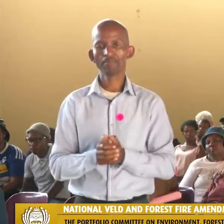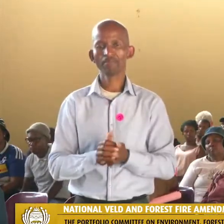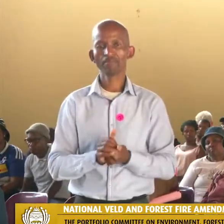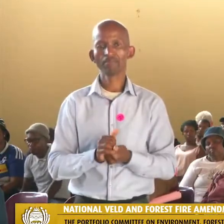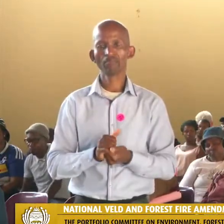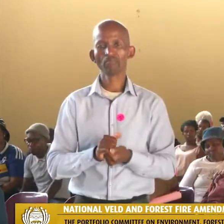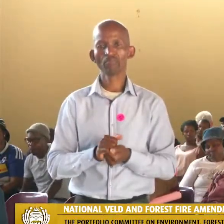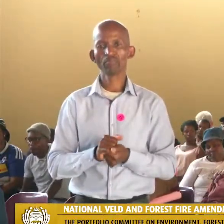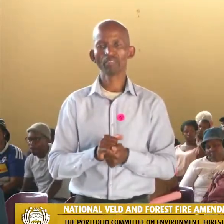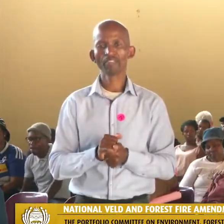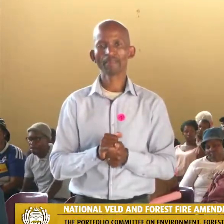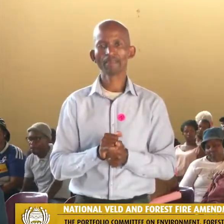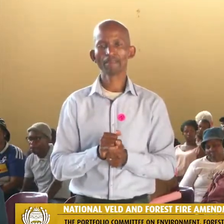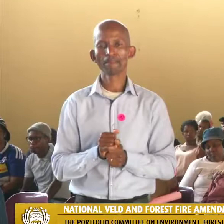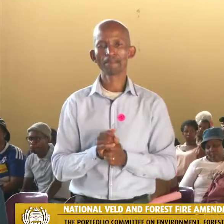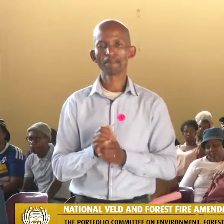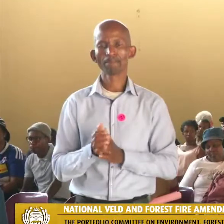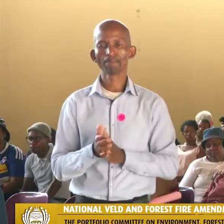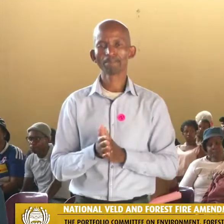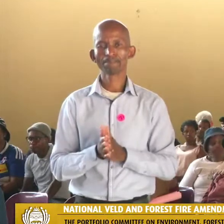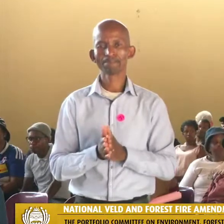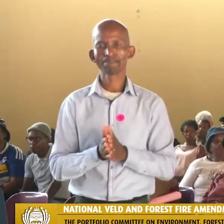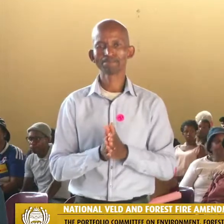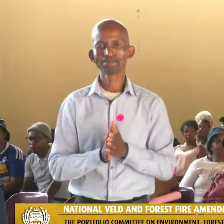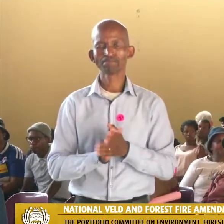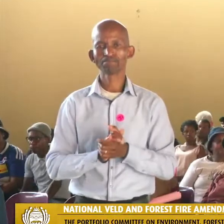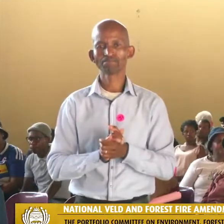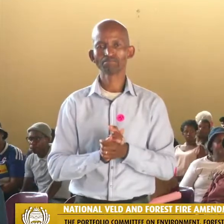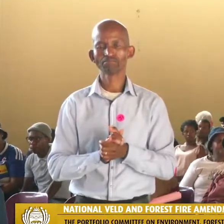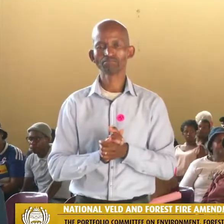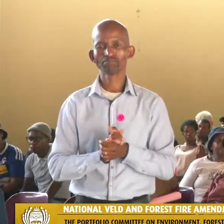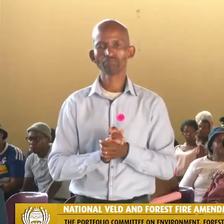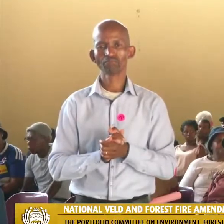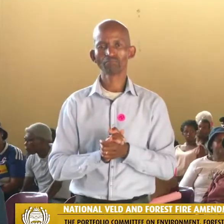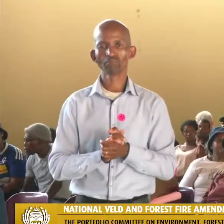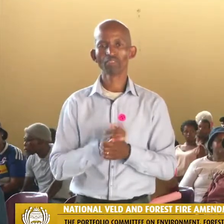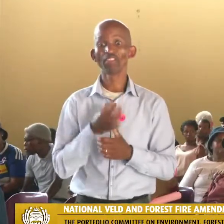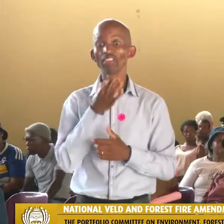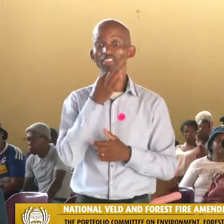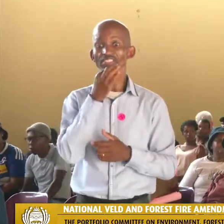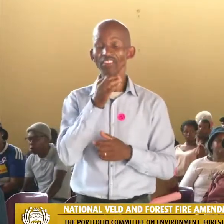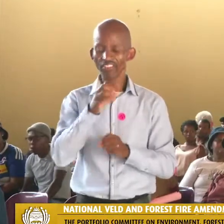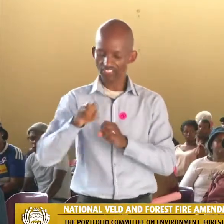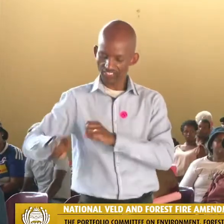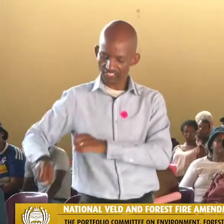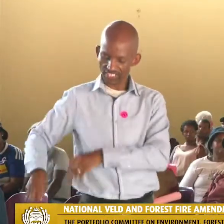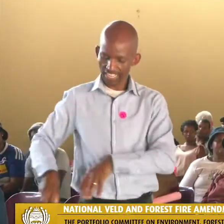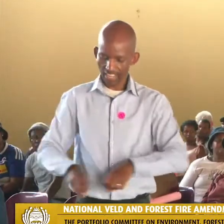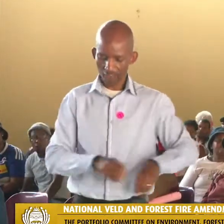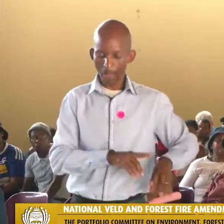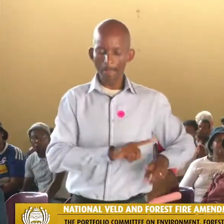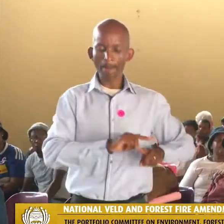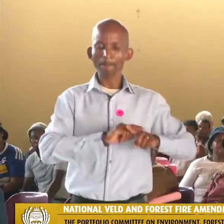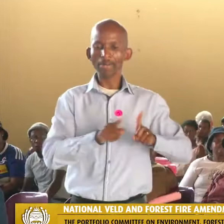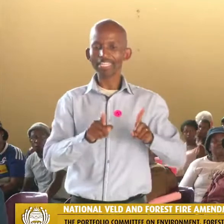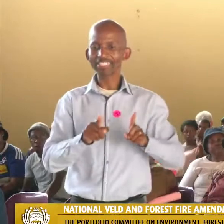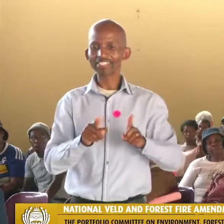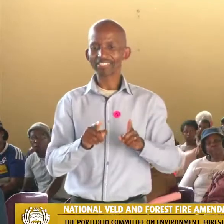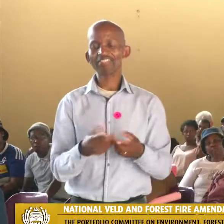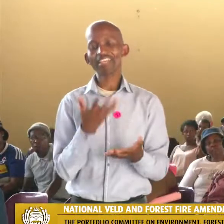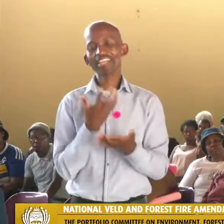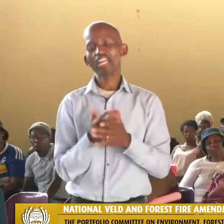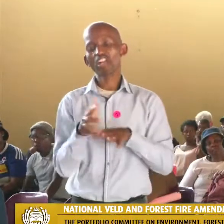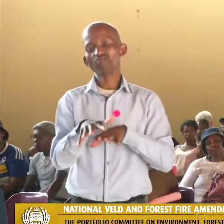is residing there more than 30 years, but we don't know who owns that place. Ba re ba sotleha mara ba ena le matsoho ba lema ba